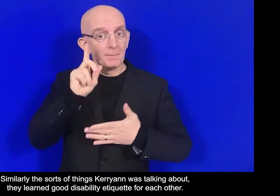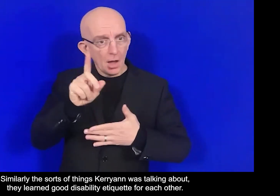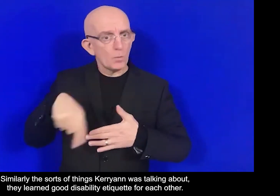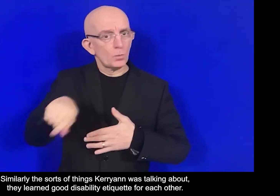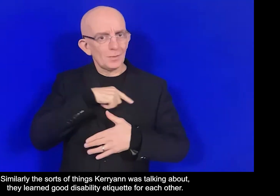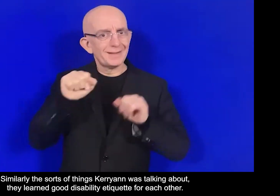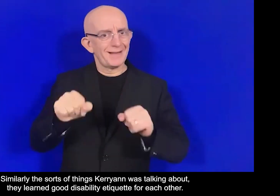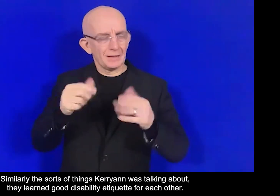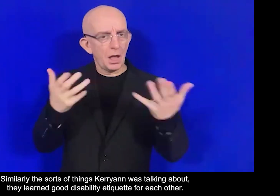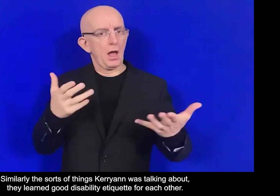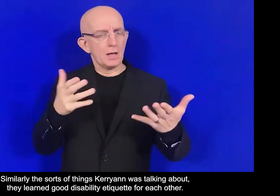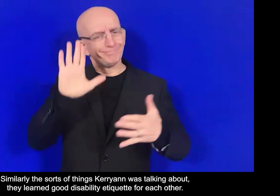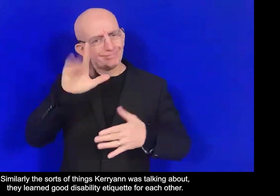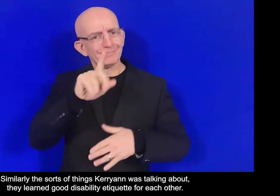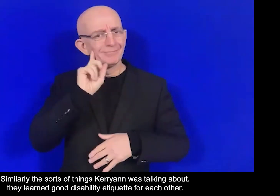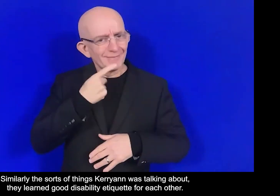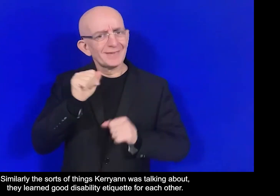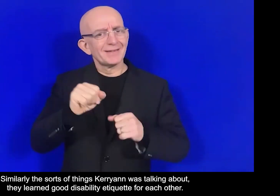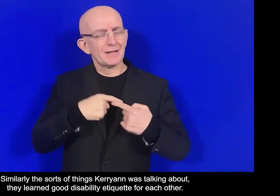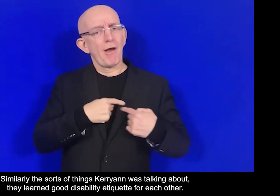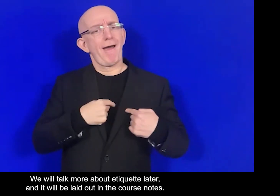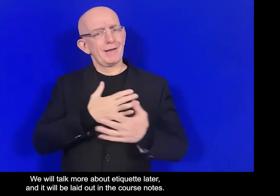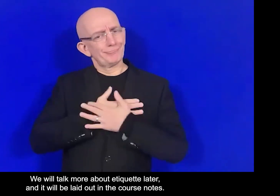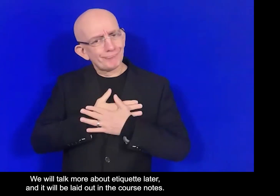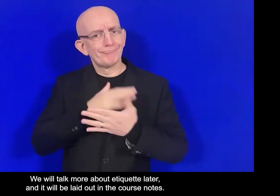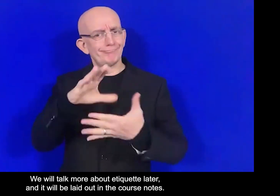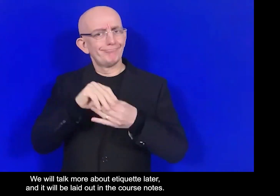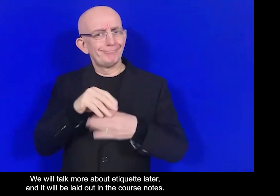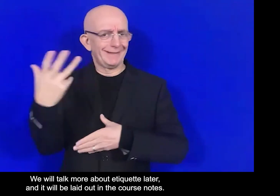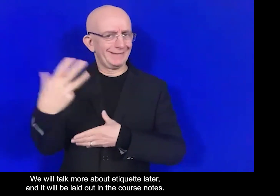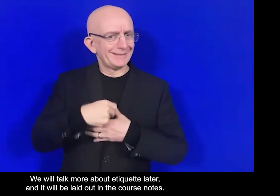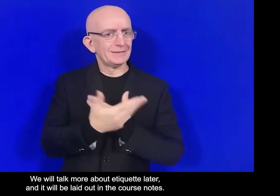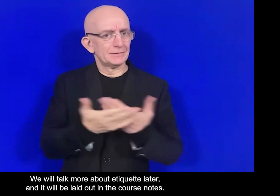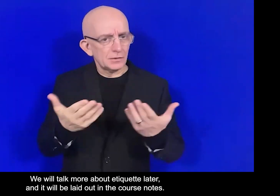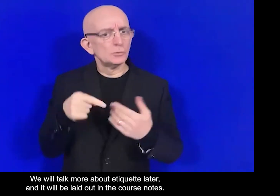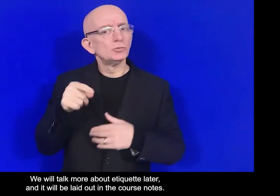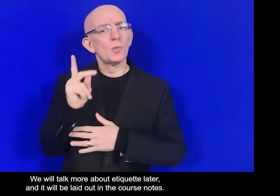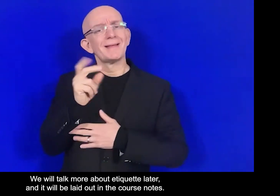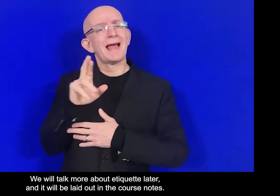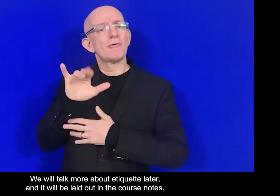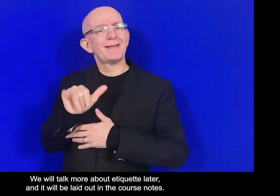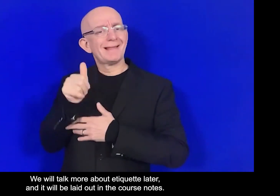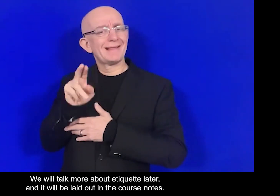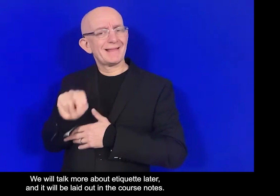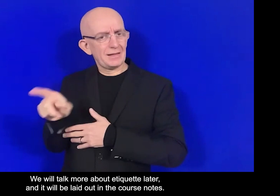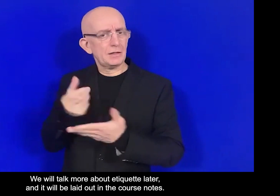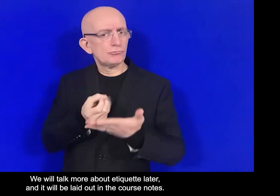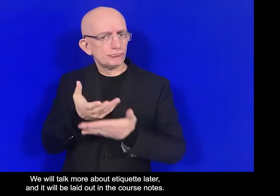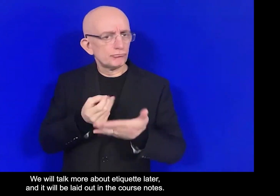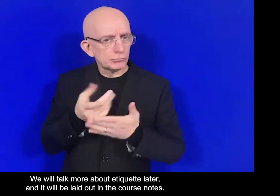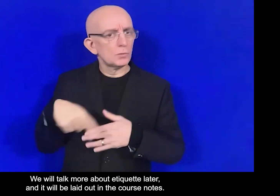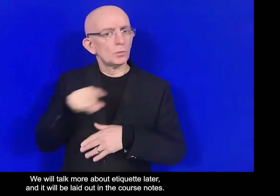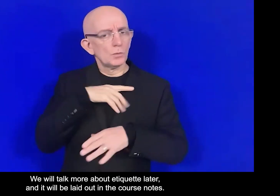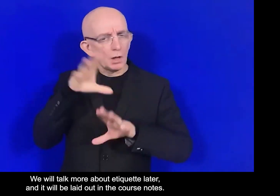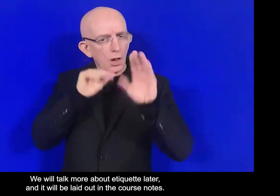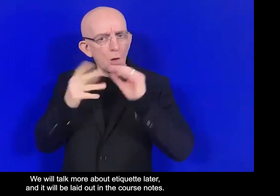good disability etiquette for each other. We will talk more about etiquette later, and it will be laid out in the course notes.